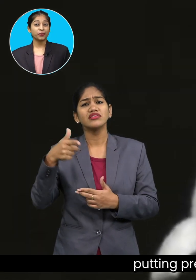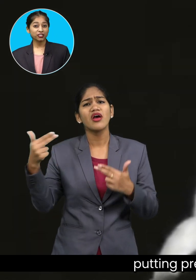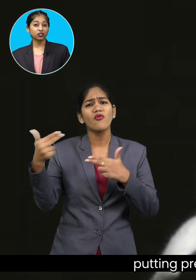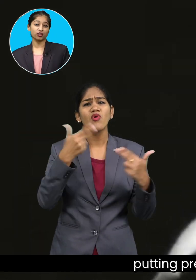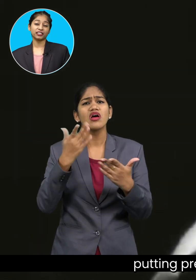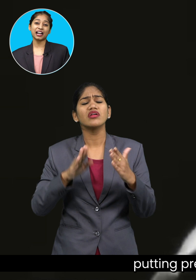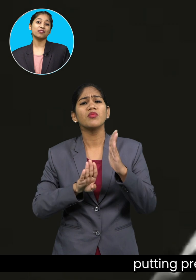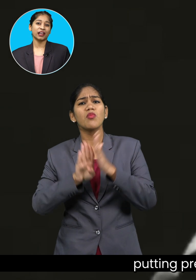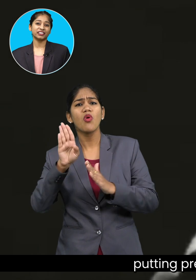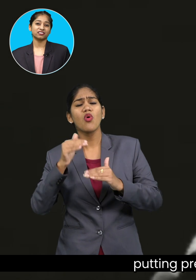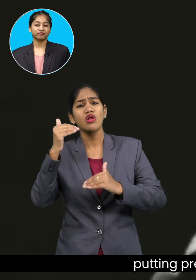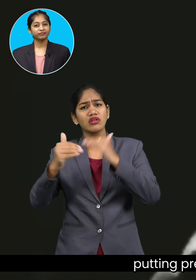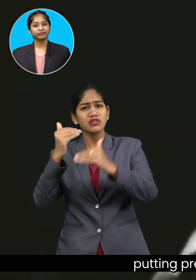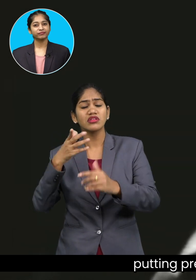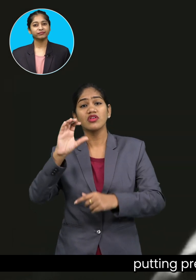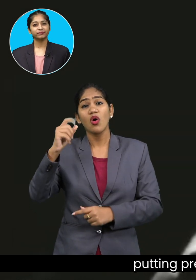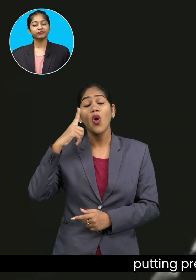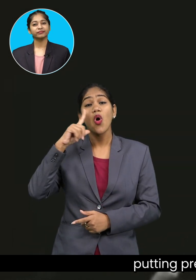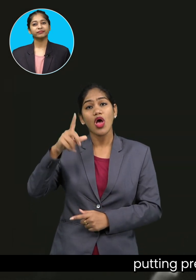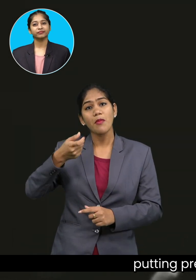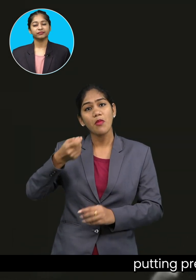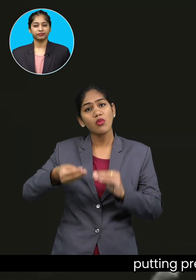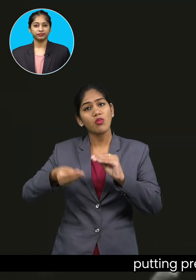putting pressure on the government.